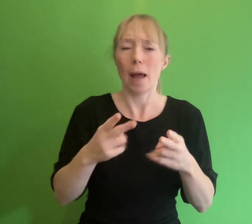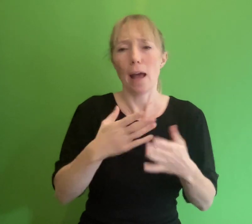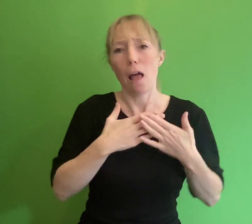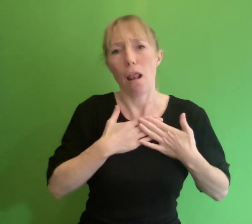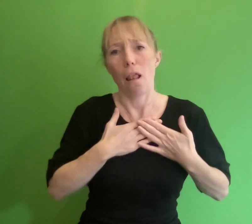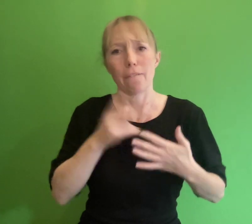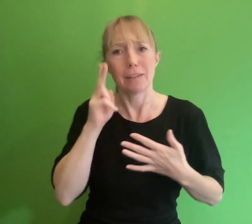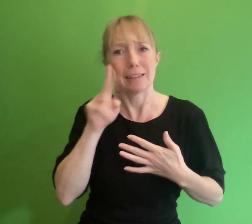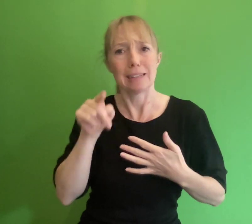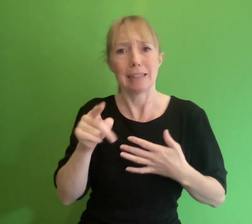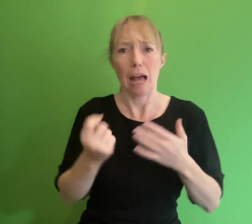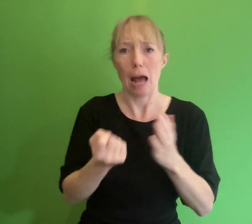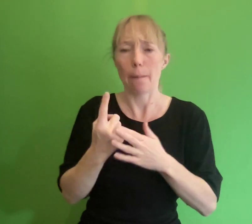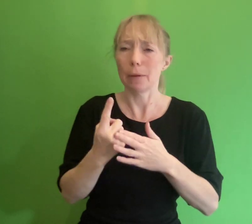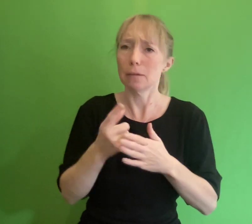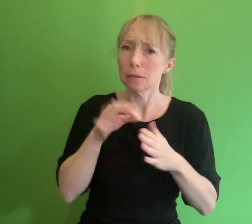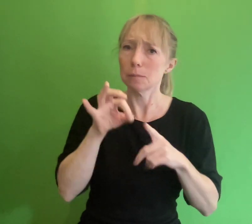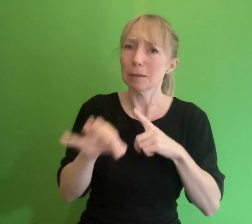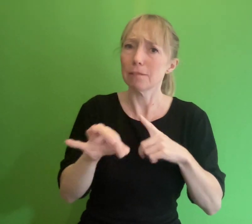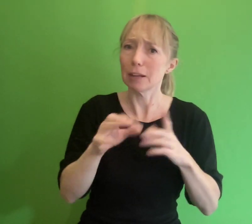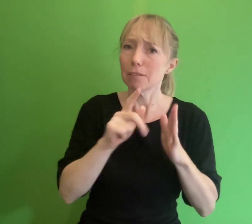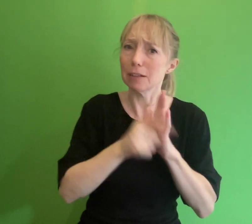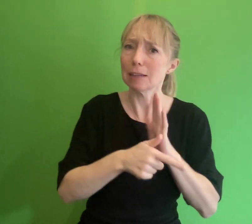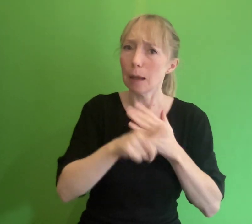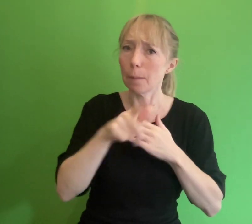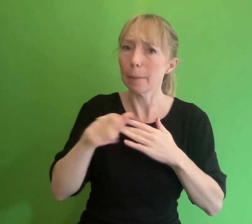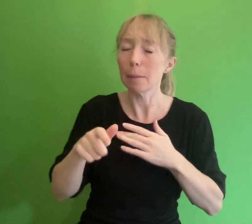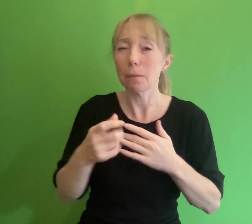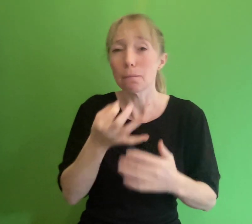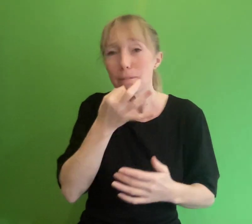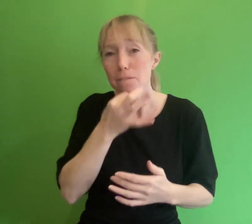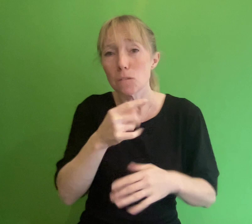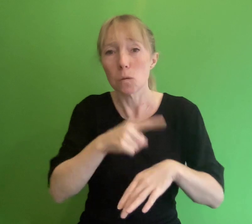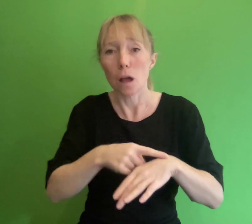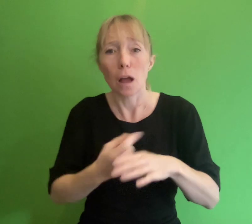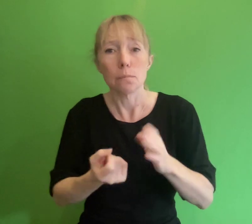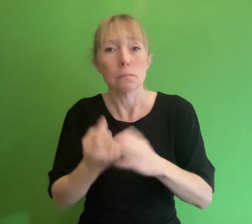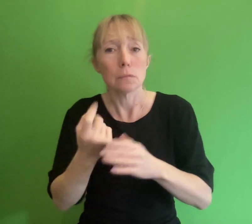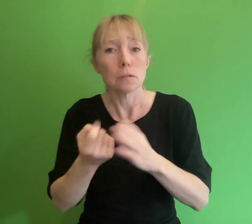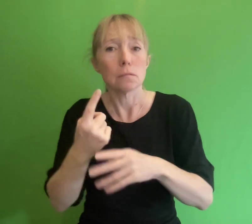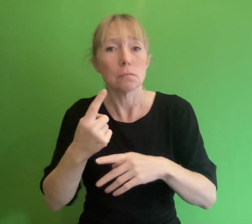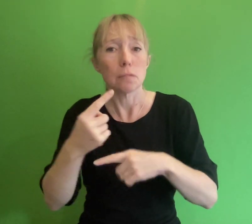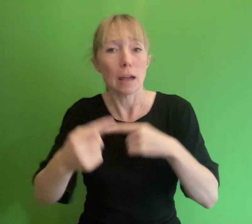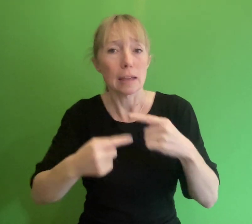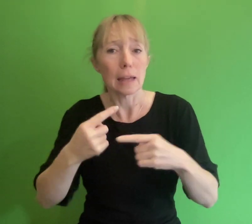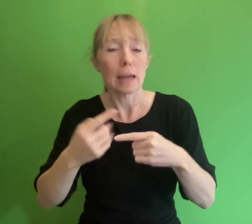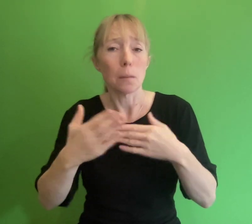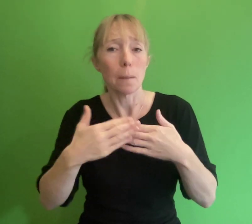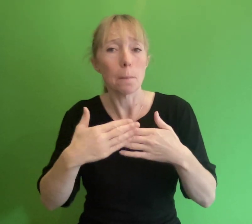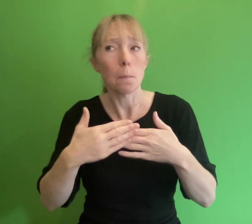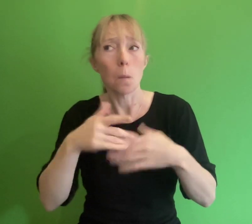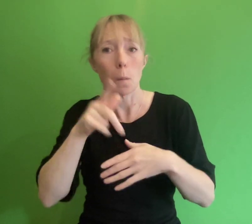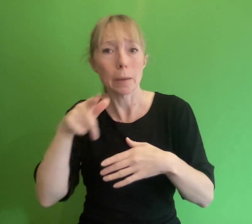disabled people, run a couple of times a year where more people are supported. Writers' Survey